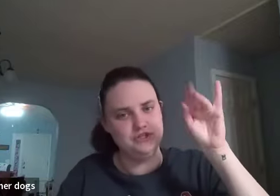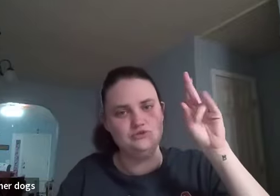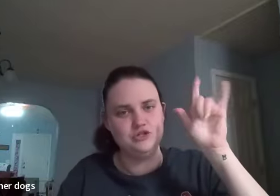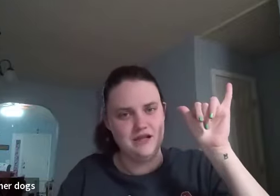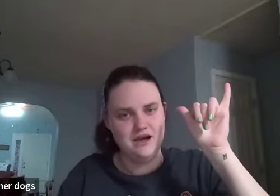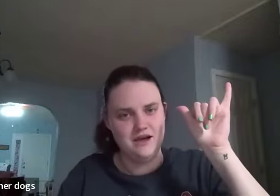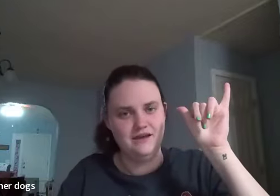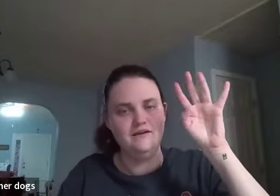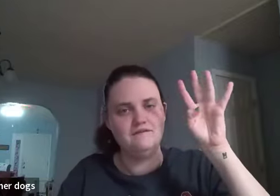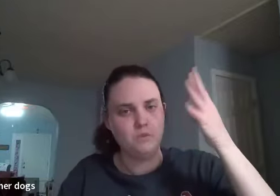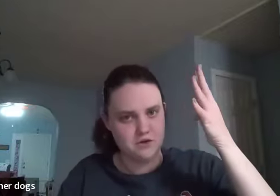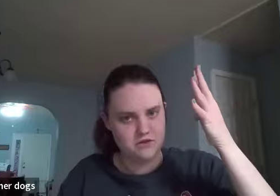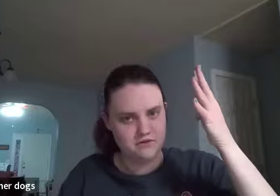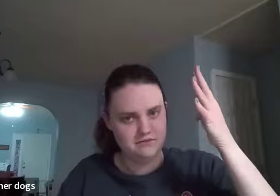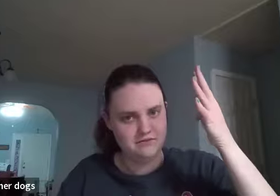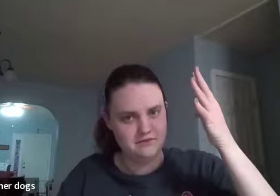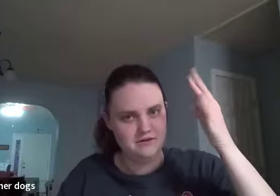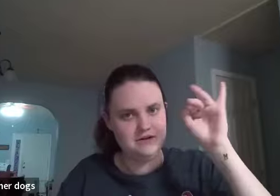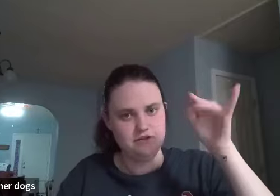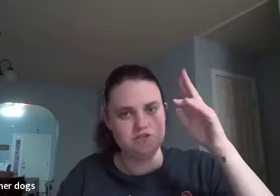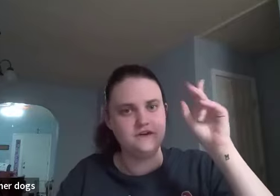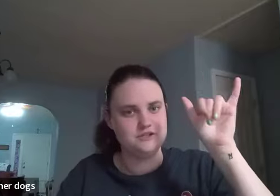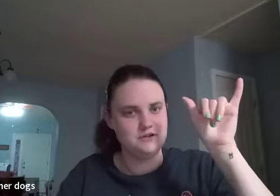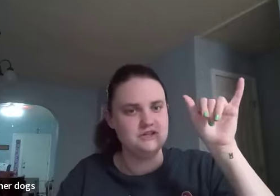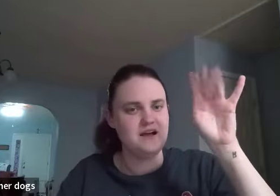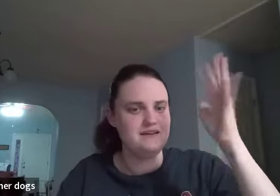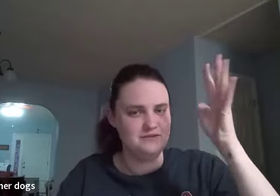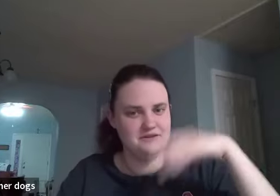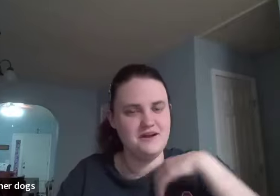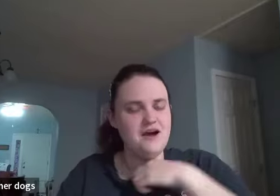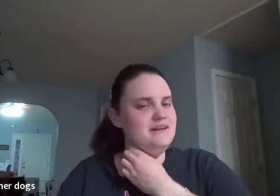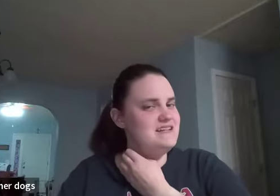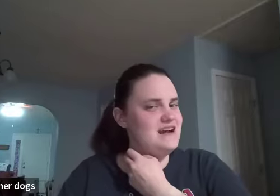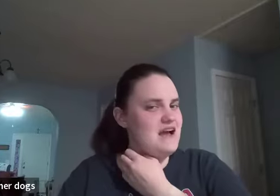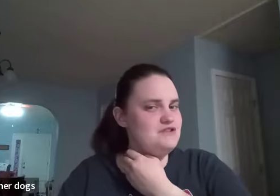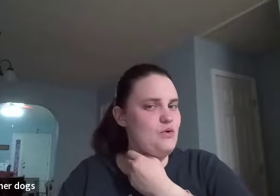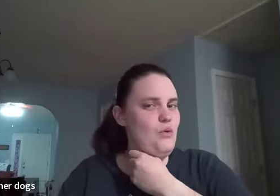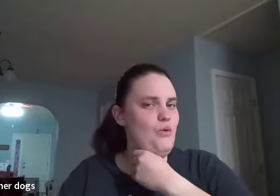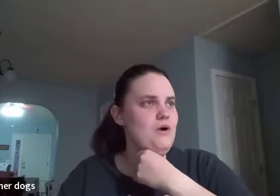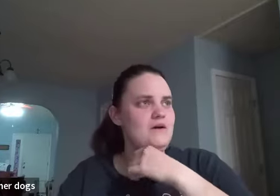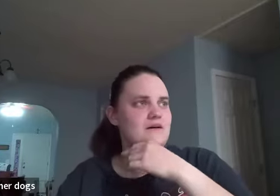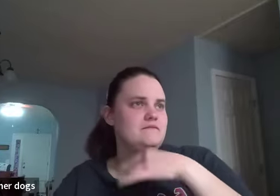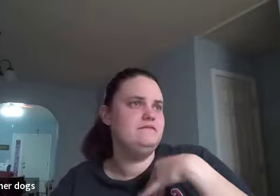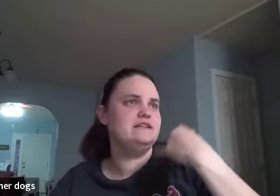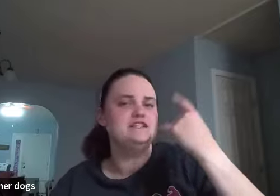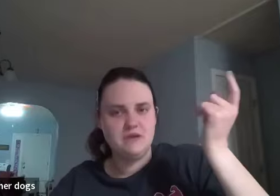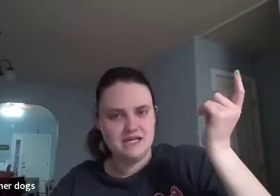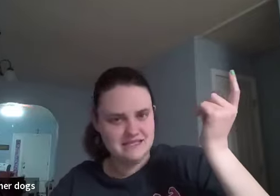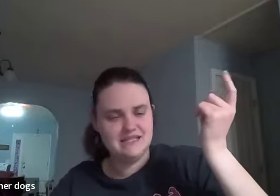do July 4th. You just finger spell July and 4th. It does not have its whole fancy